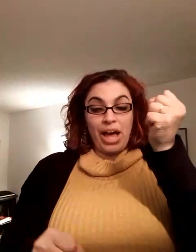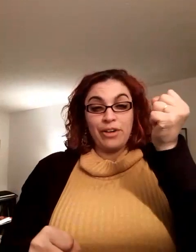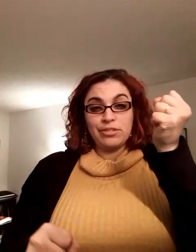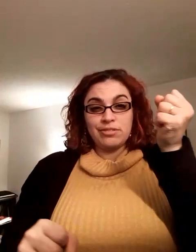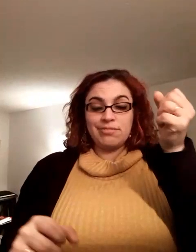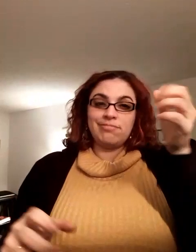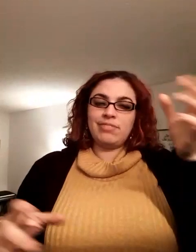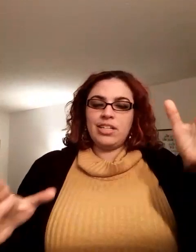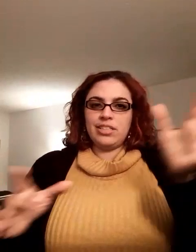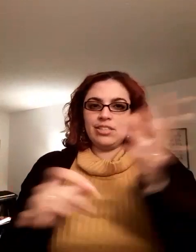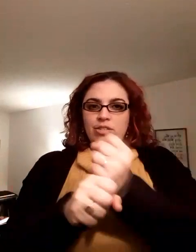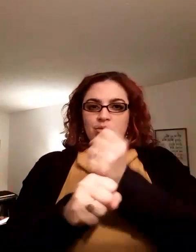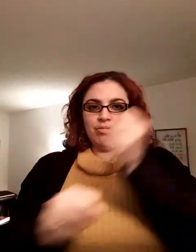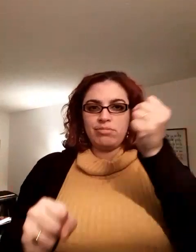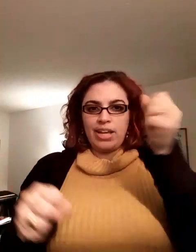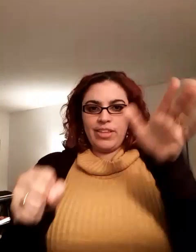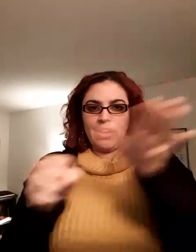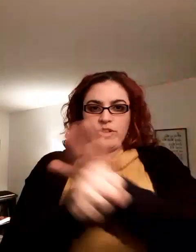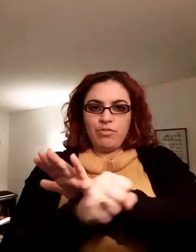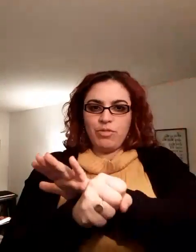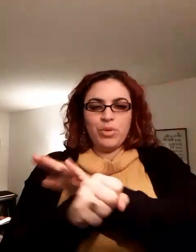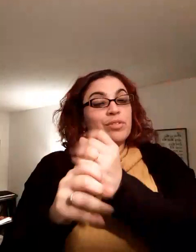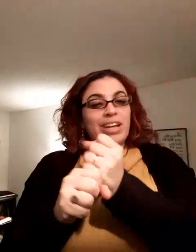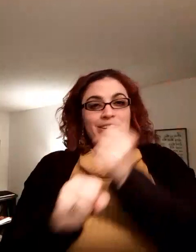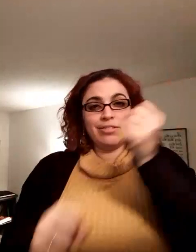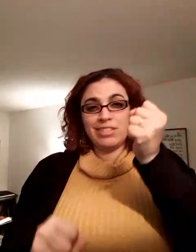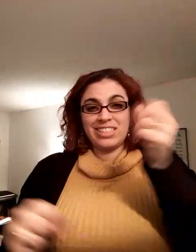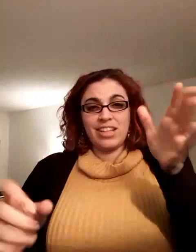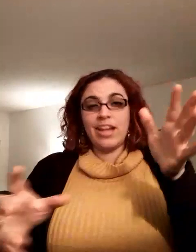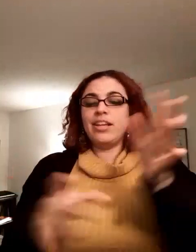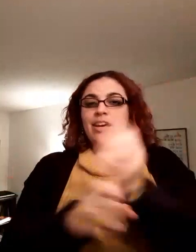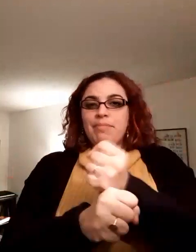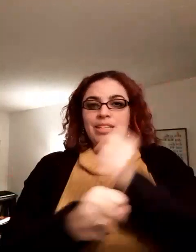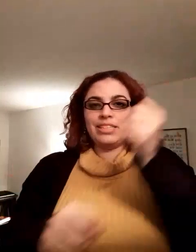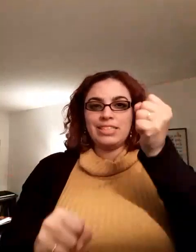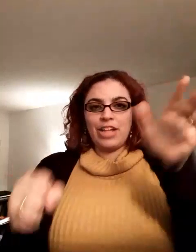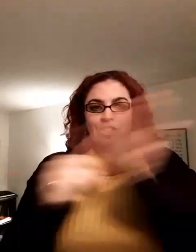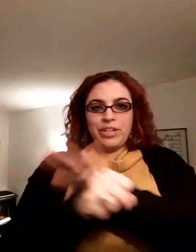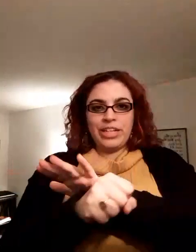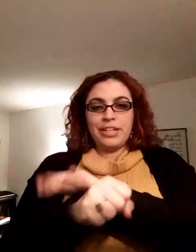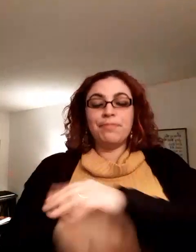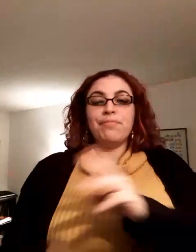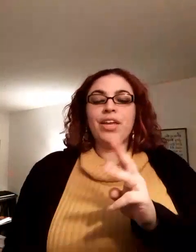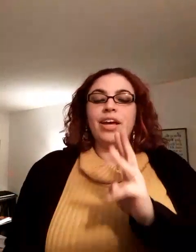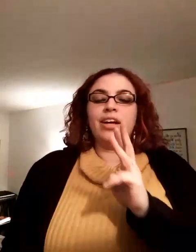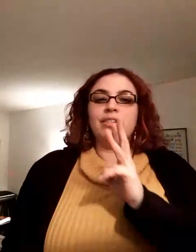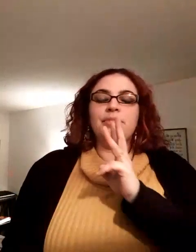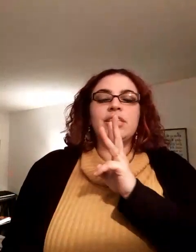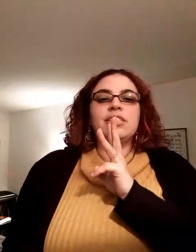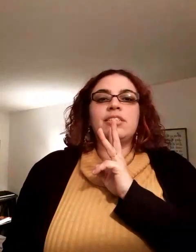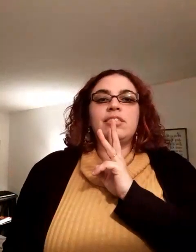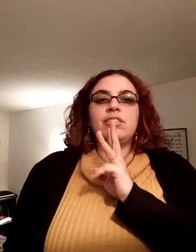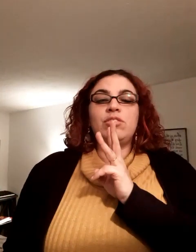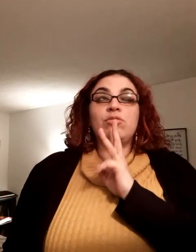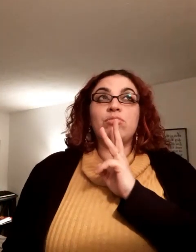out. So, and then full, I know, that's a lot. But saturated is when